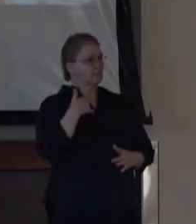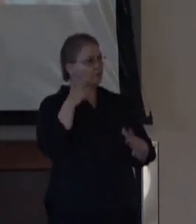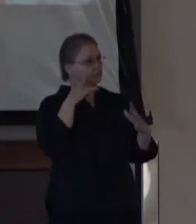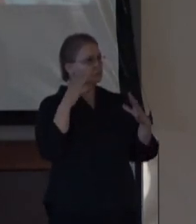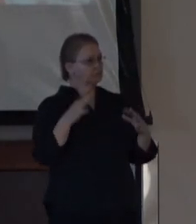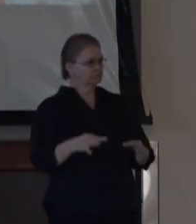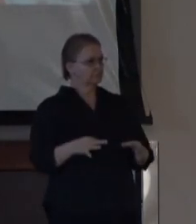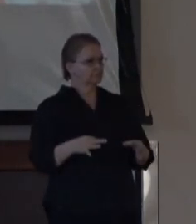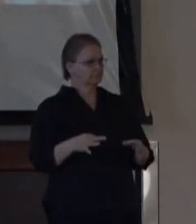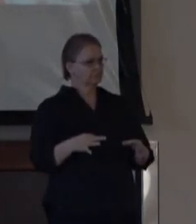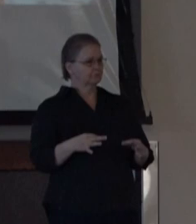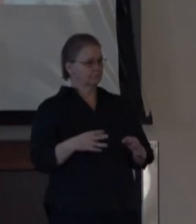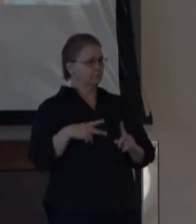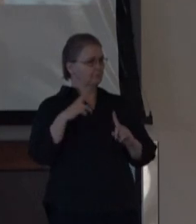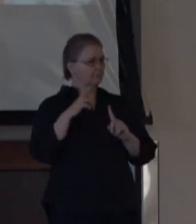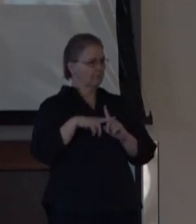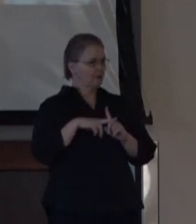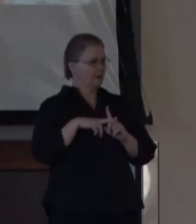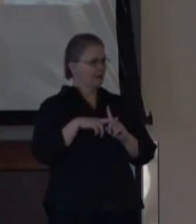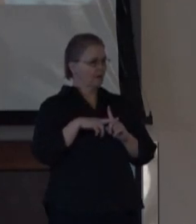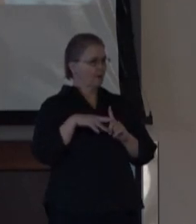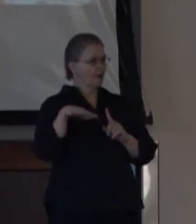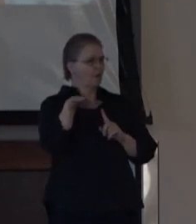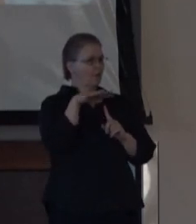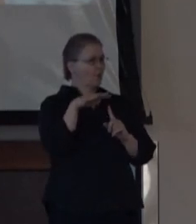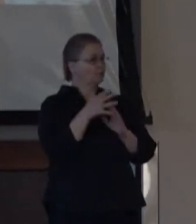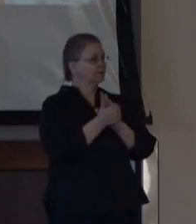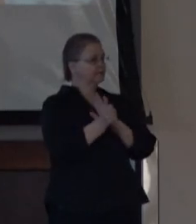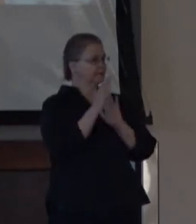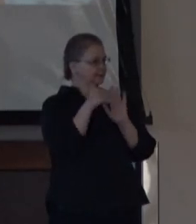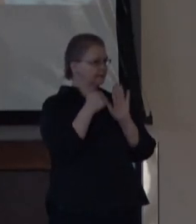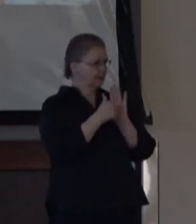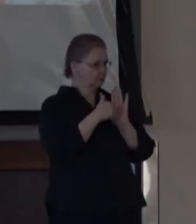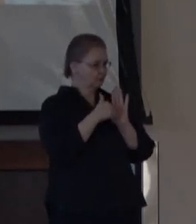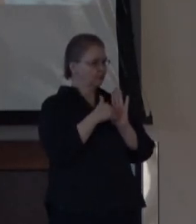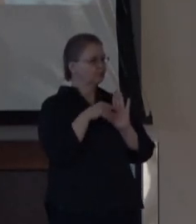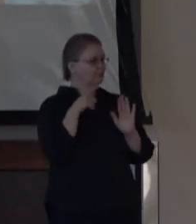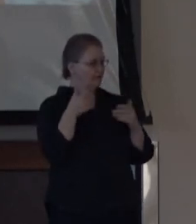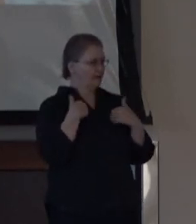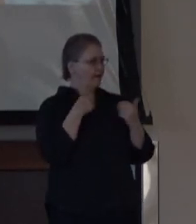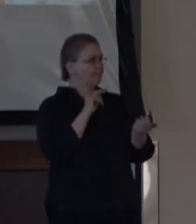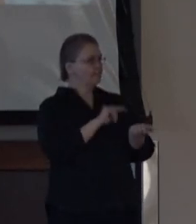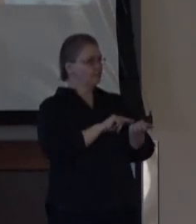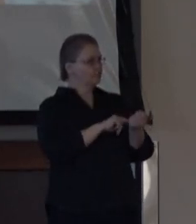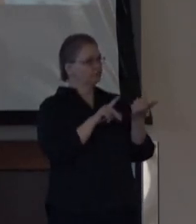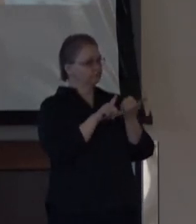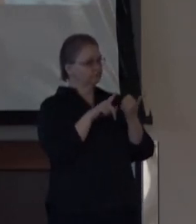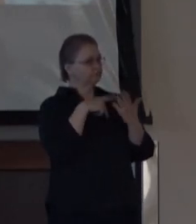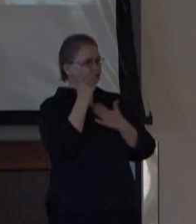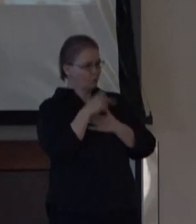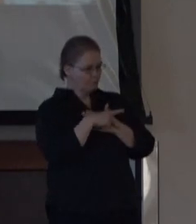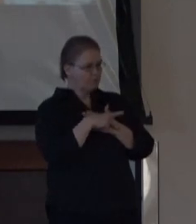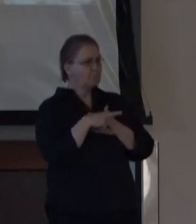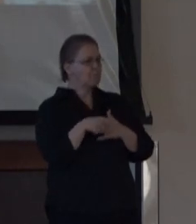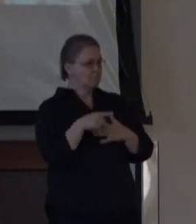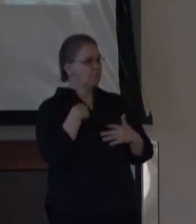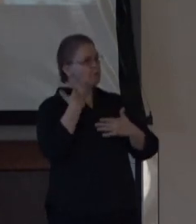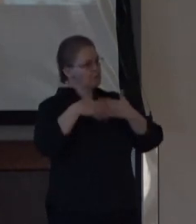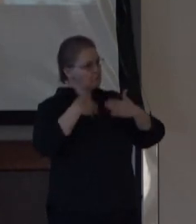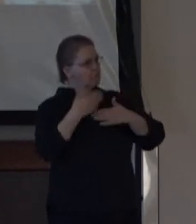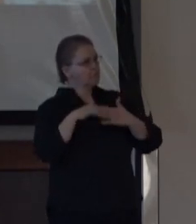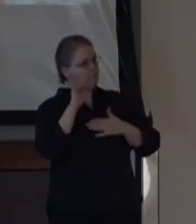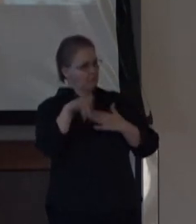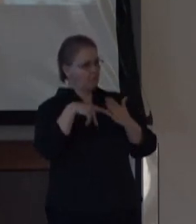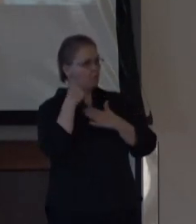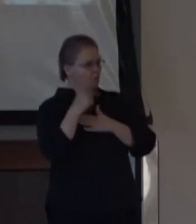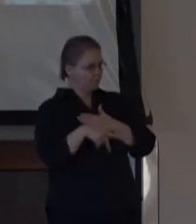to apply for the local skill center, and they had a nursing assistant program, and I went through that nursing